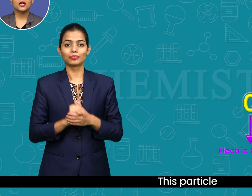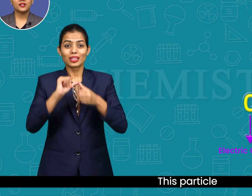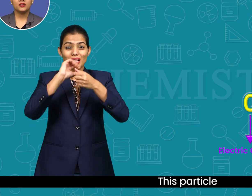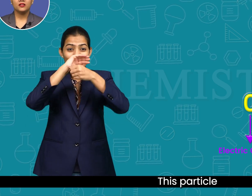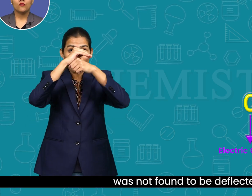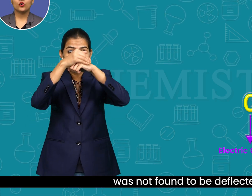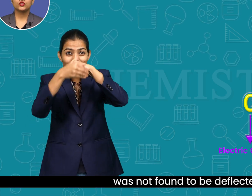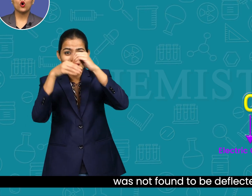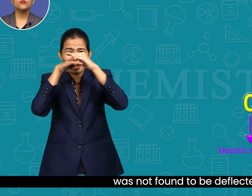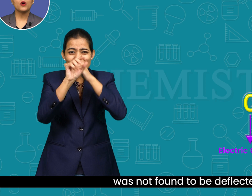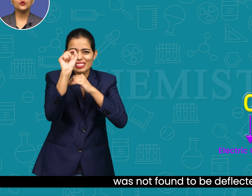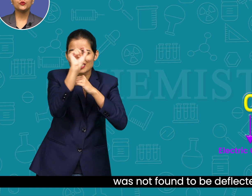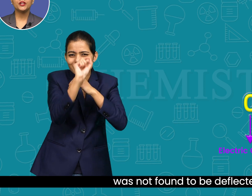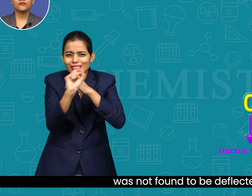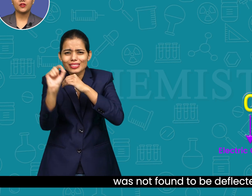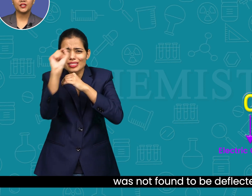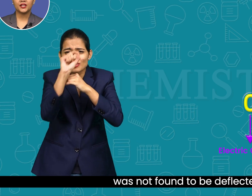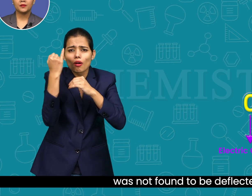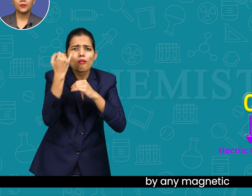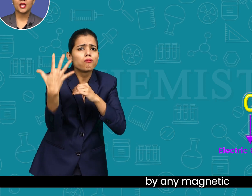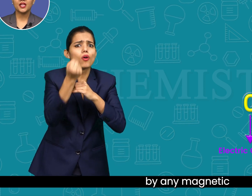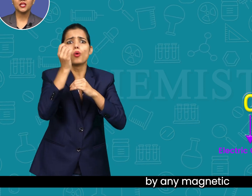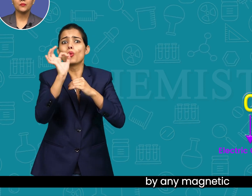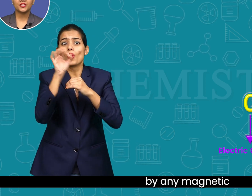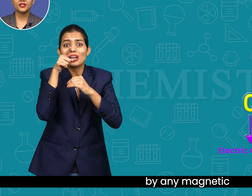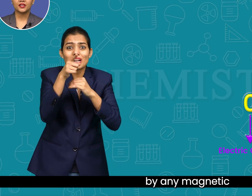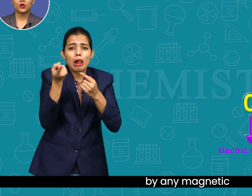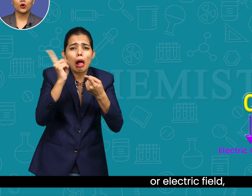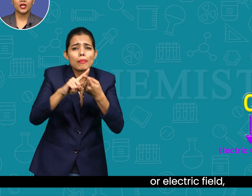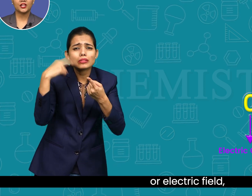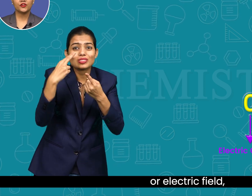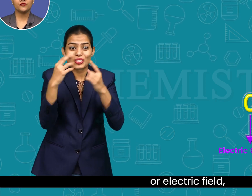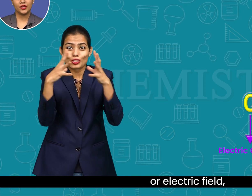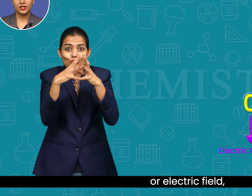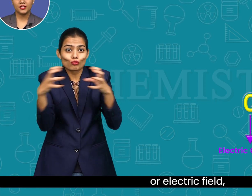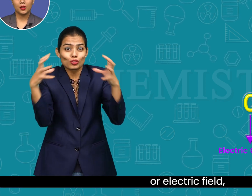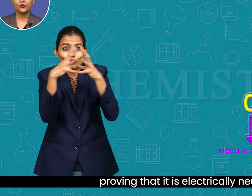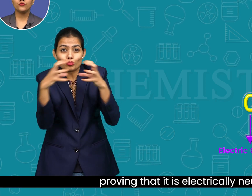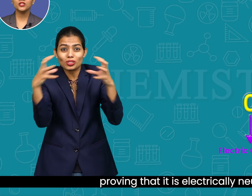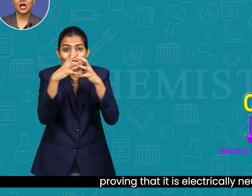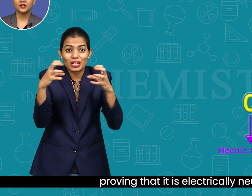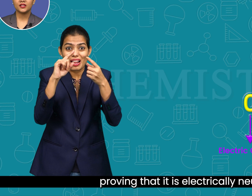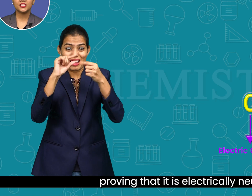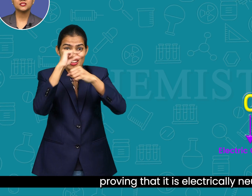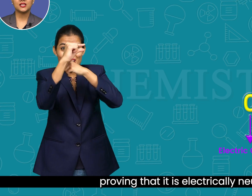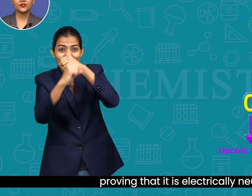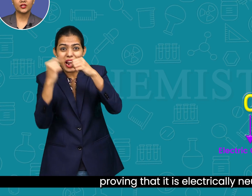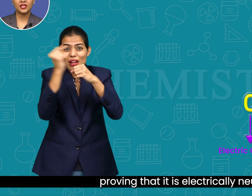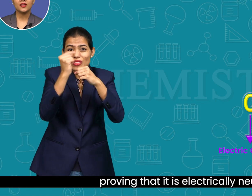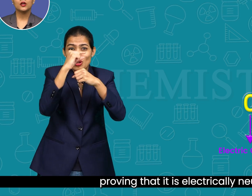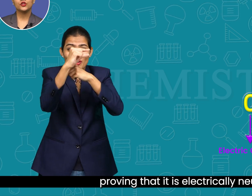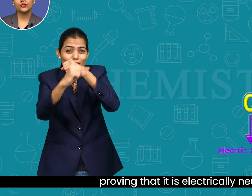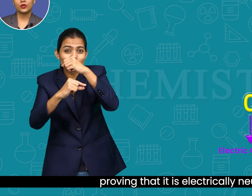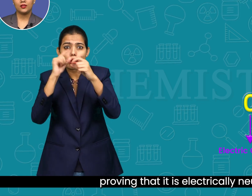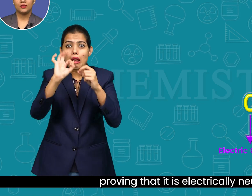this particle was not found to be deflected by any magnetic or electric field, proving that it is